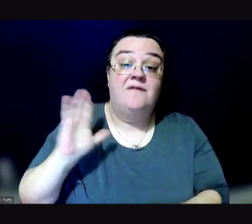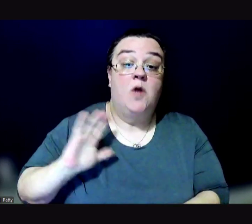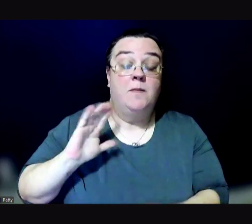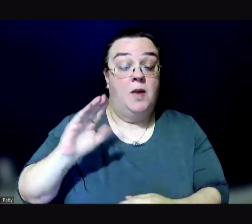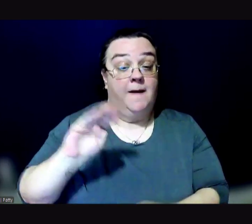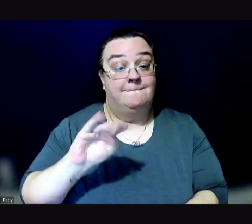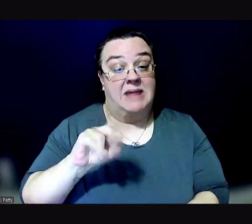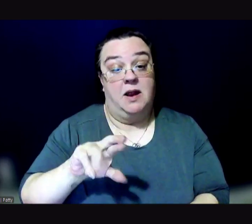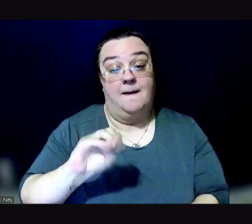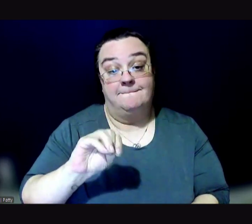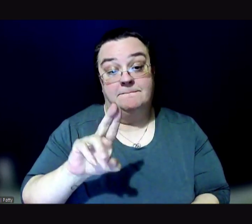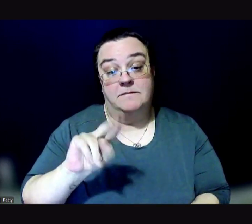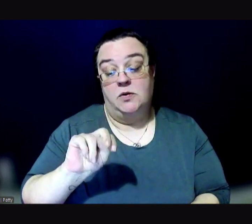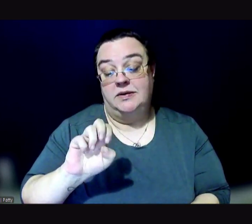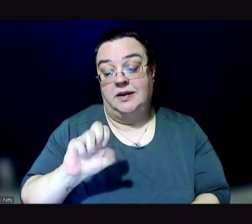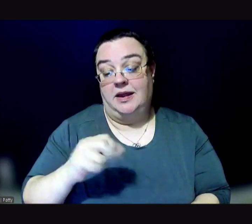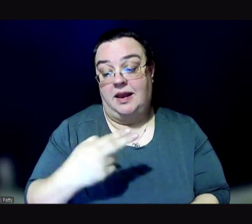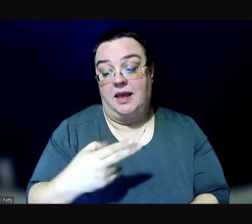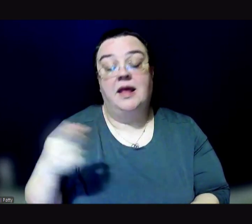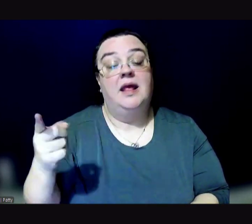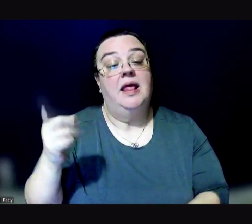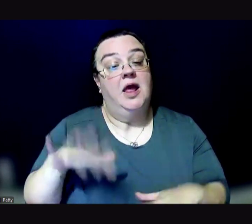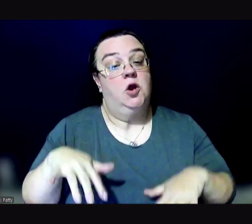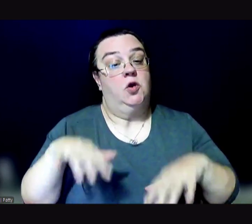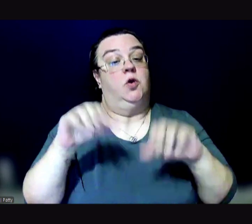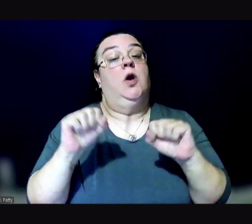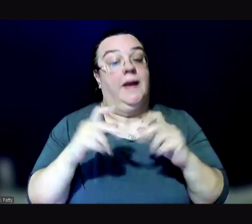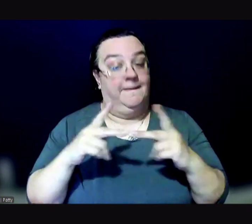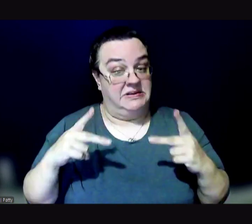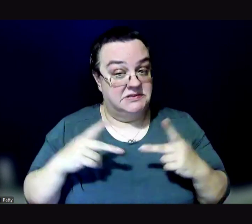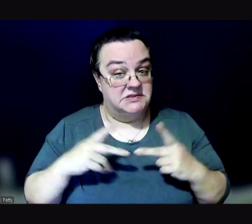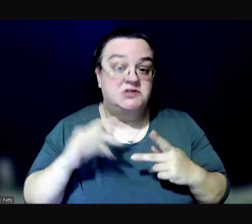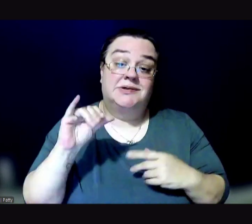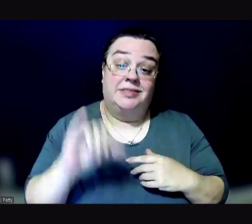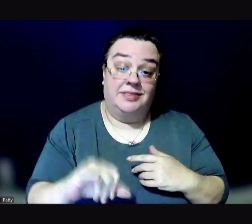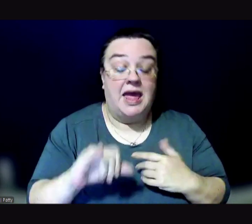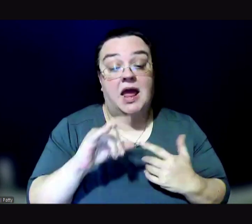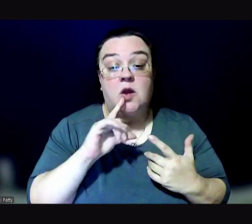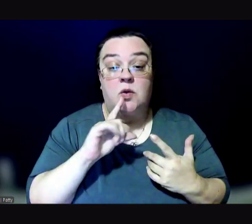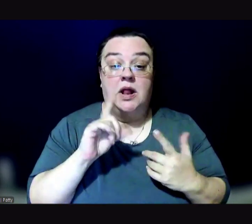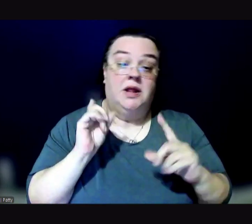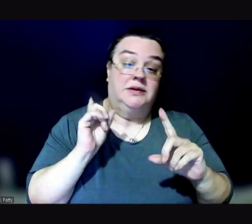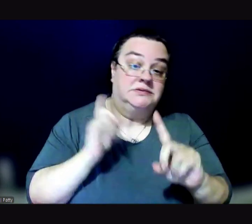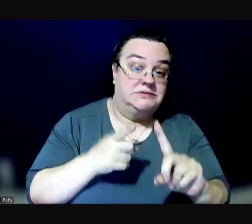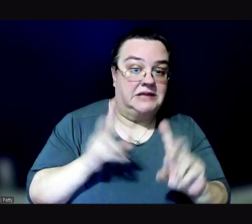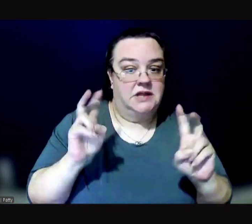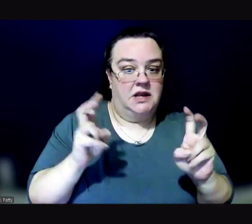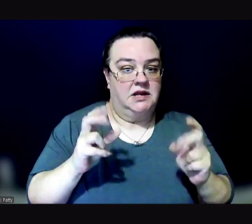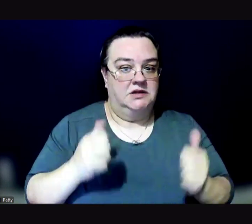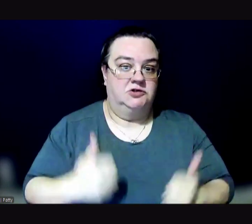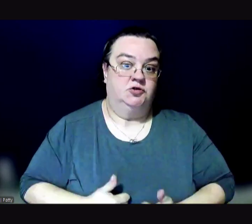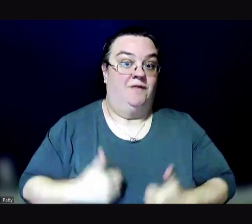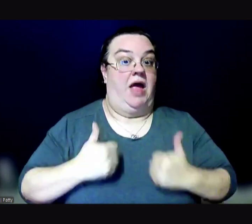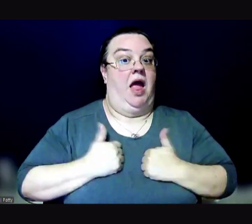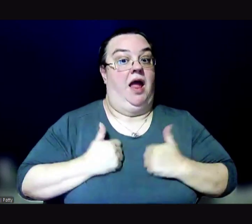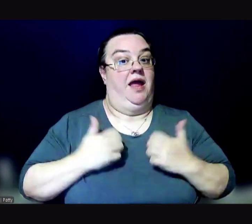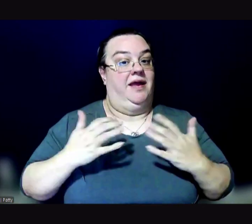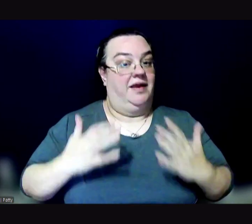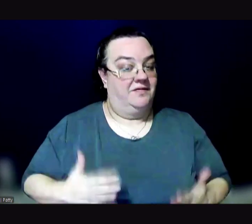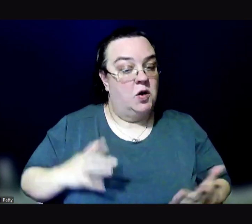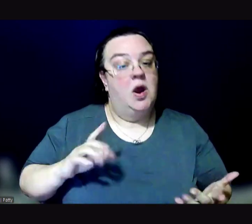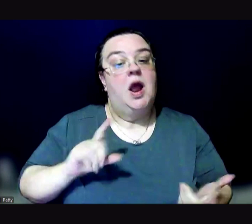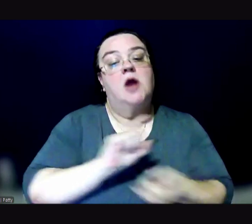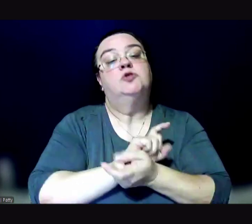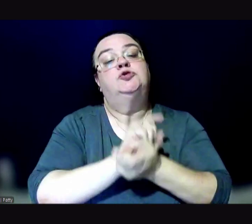Munyene. They took a position that was essentially designated survivor and changed it